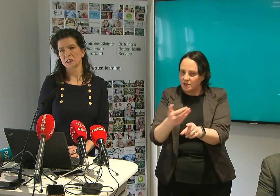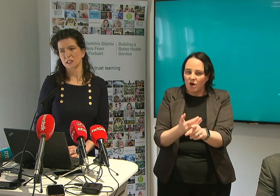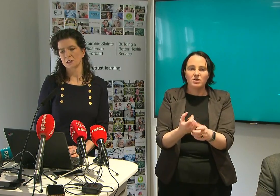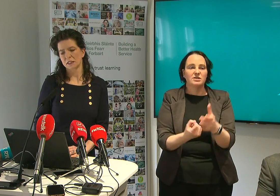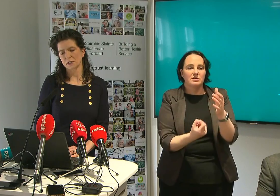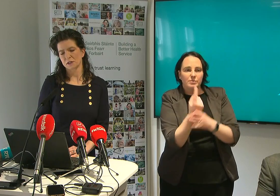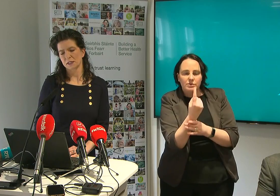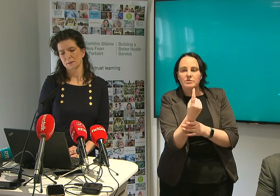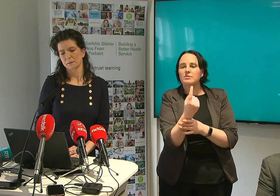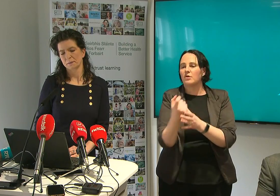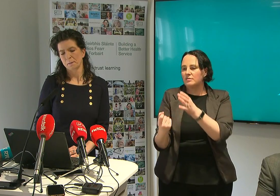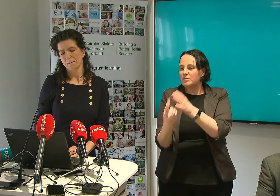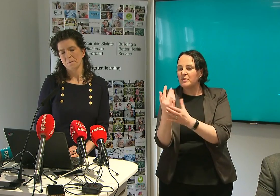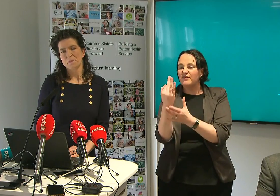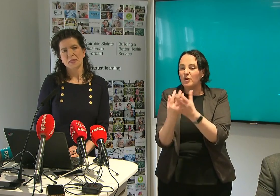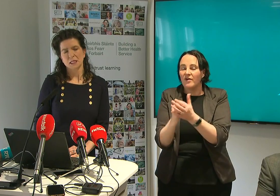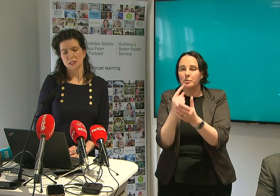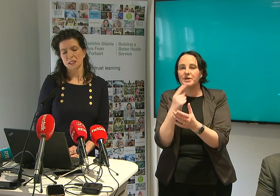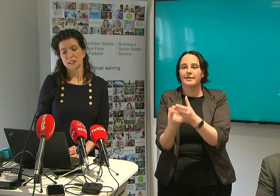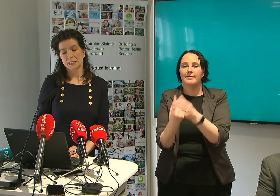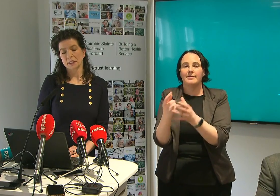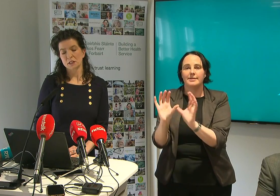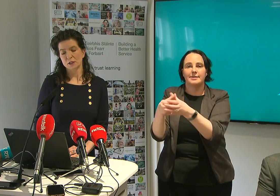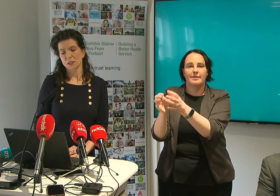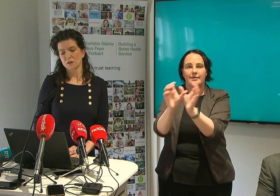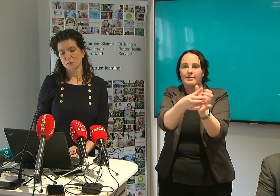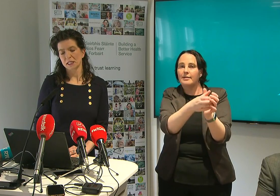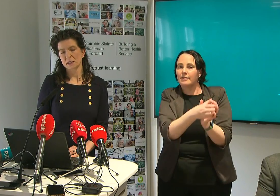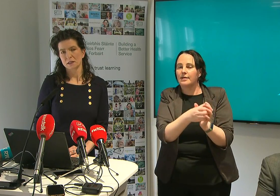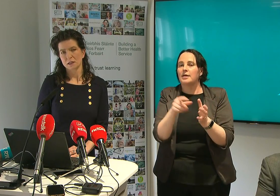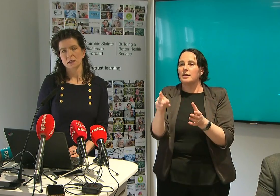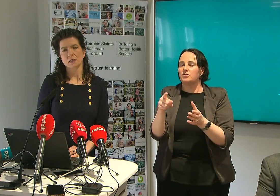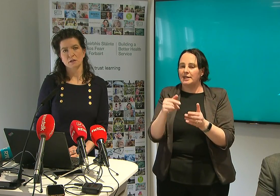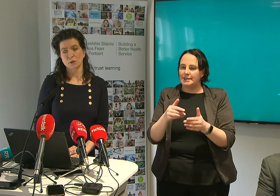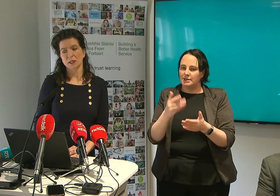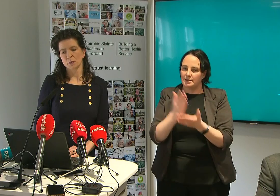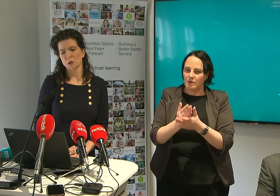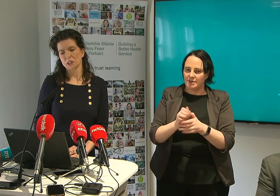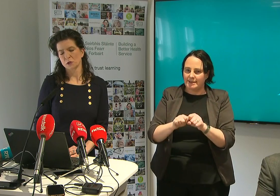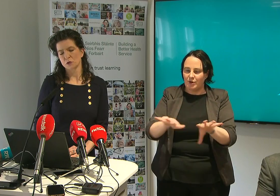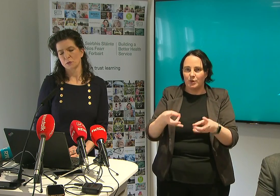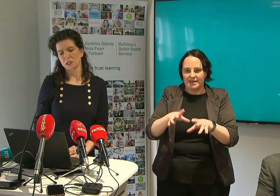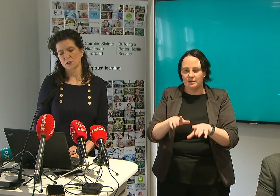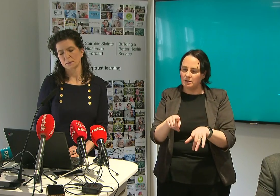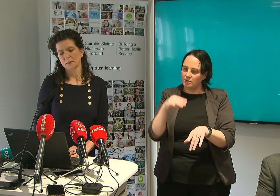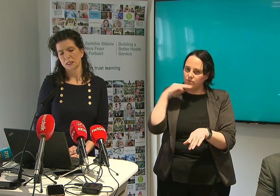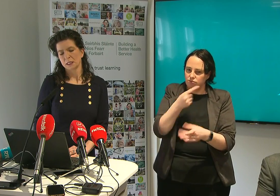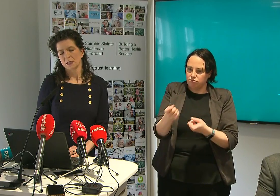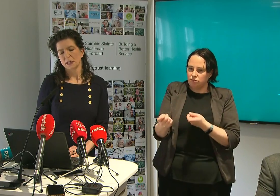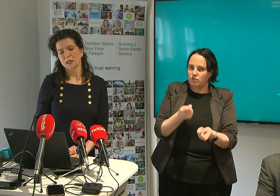sporadic contained clusters. As I say, delay and slowing of spread is a really important control